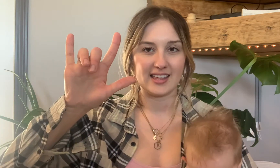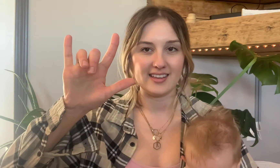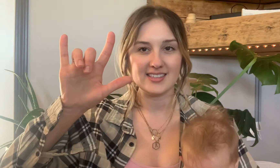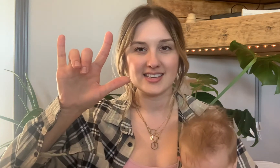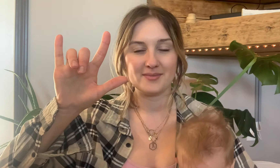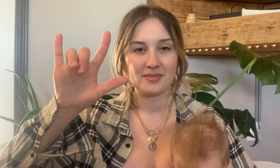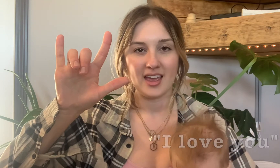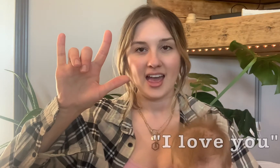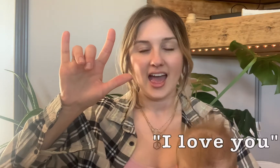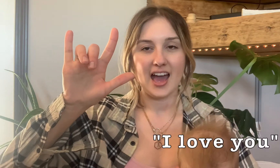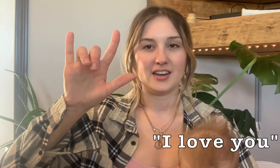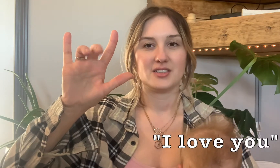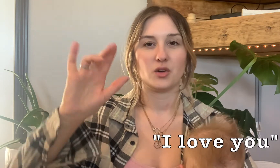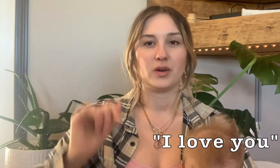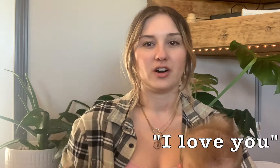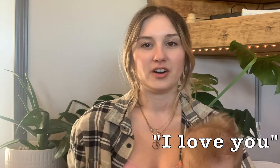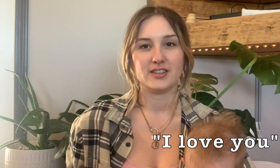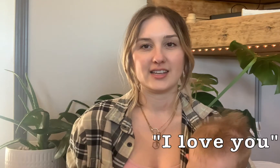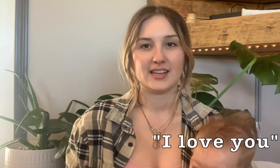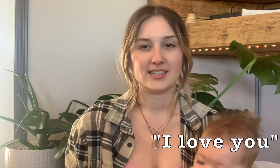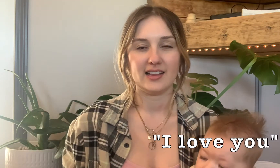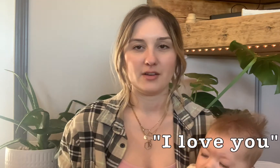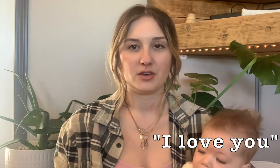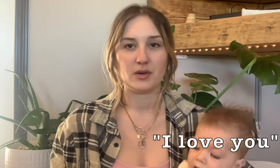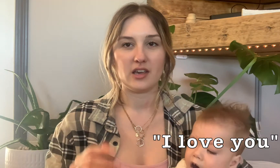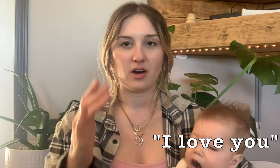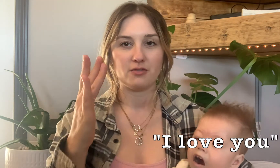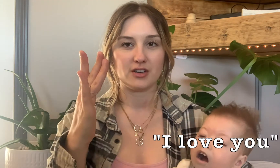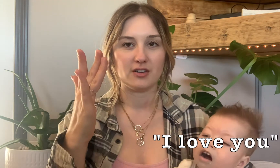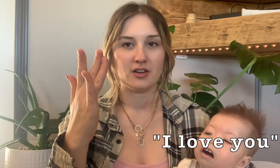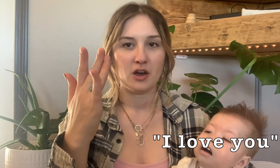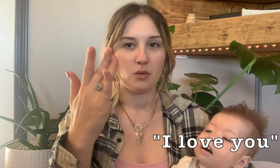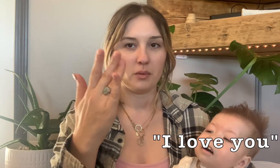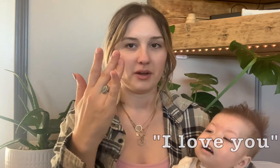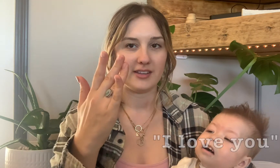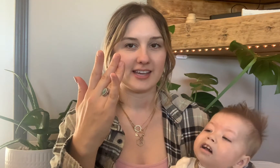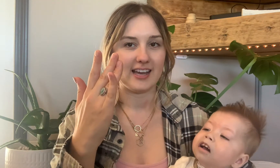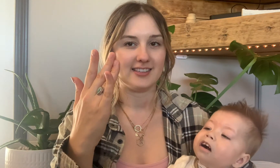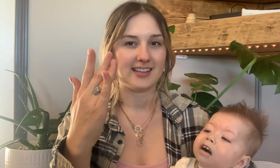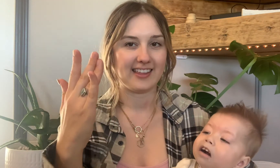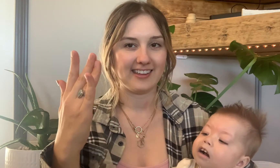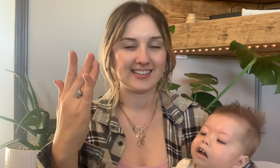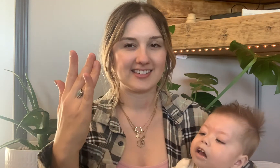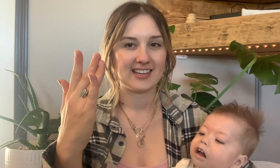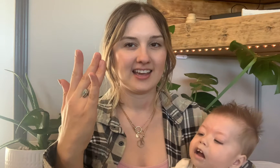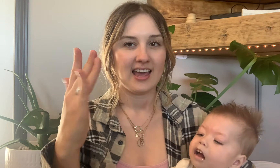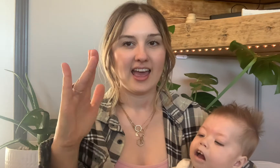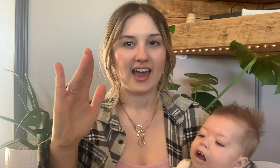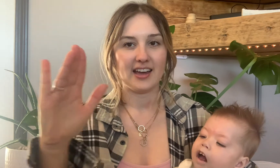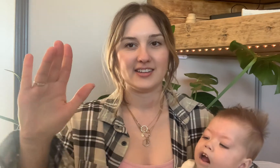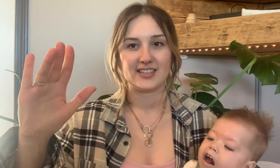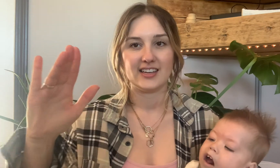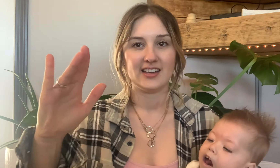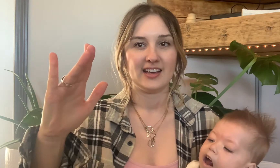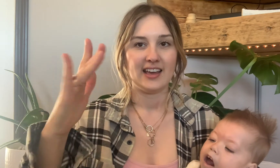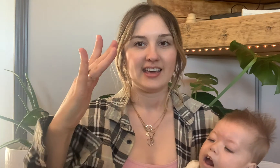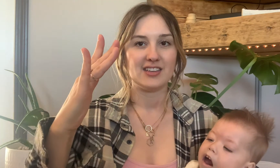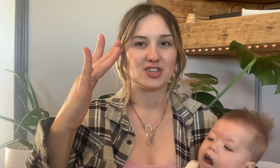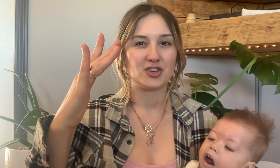this. And so when Arden signs I love you, he often will put his hands like this, and he's